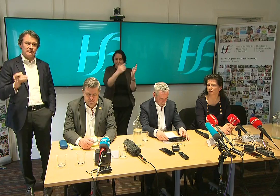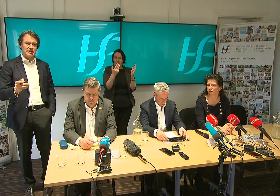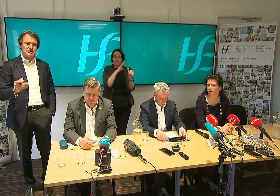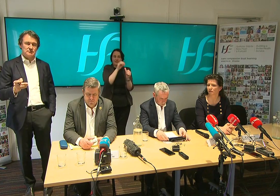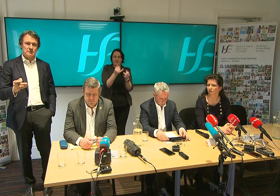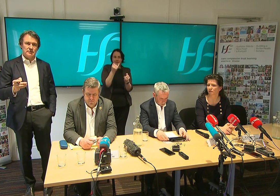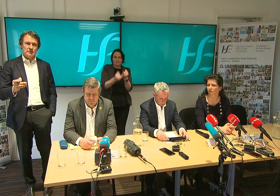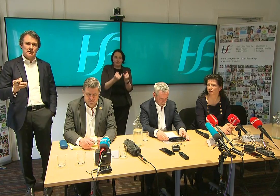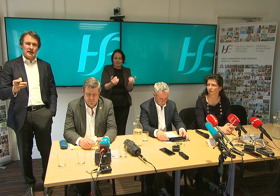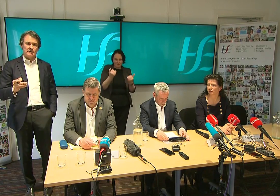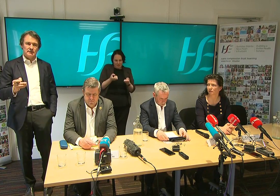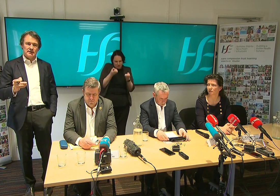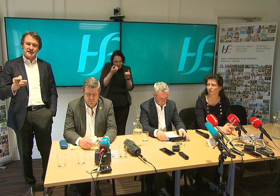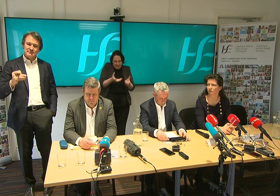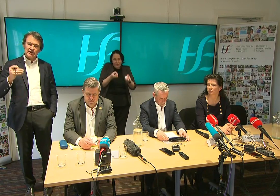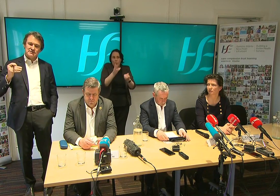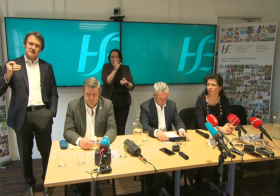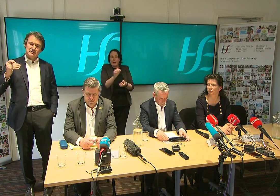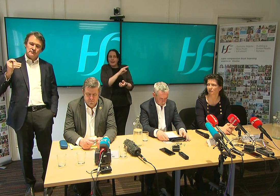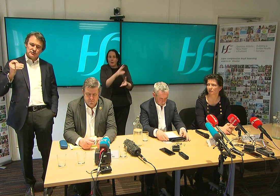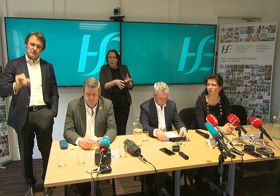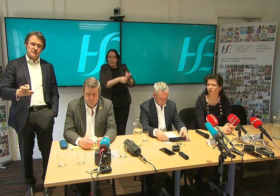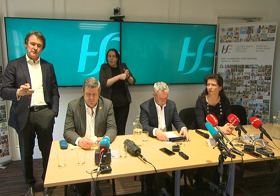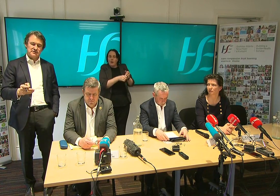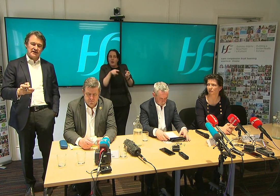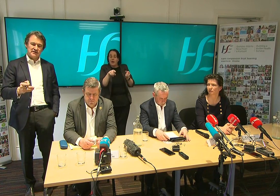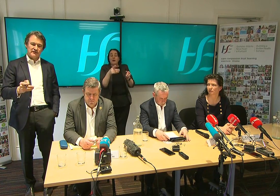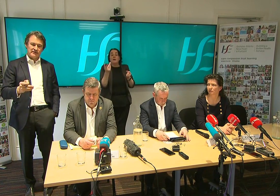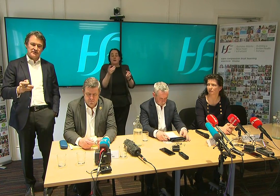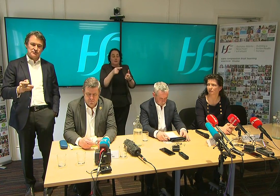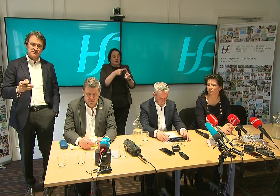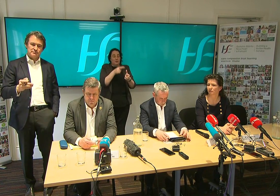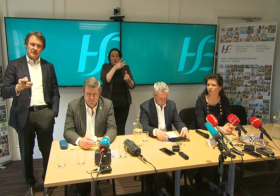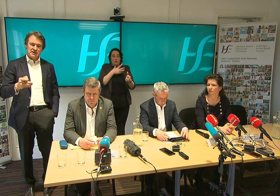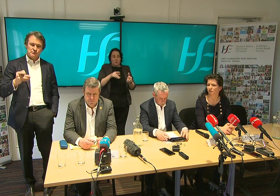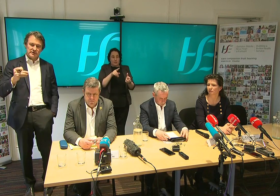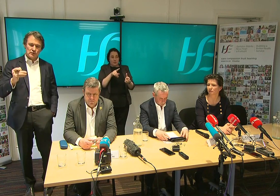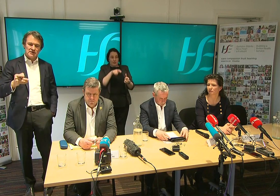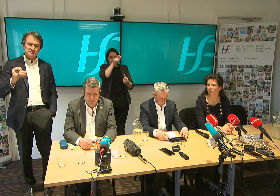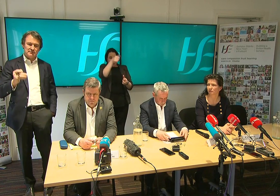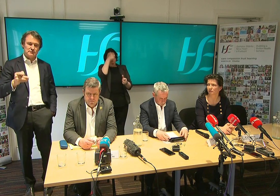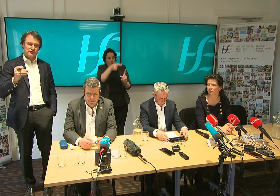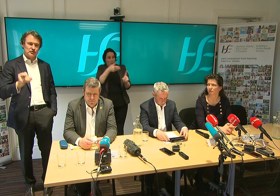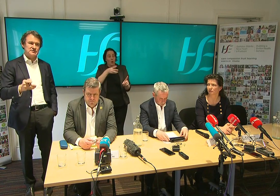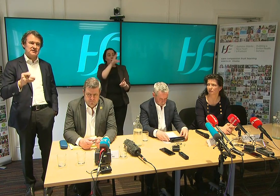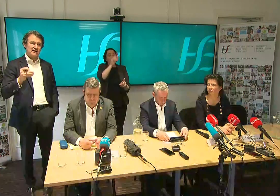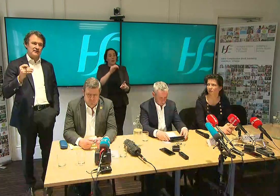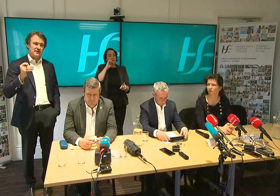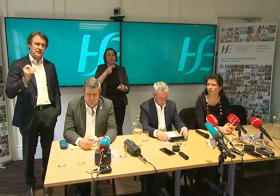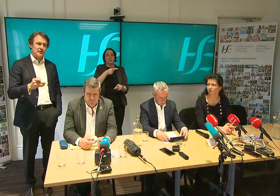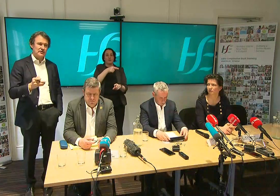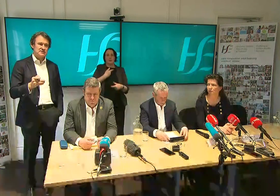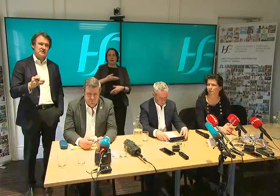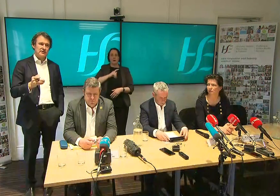particular information, is because we don't want to identify individuals, because we want people to have trust in